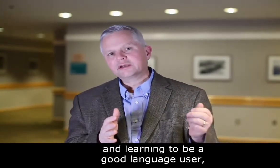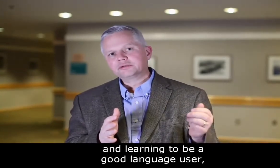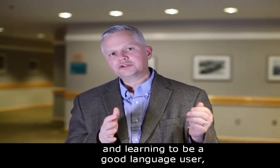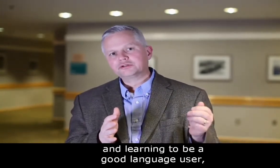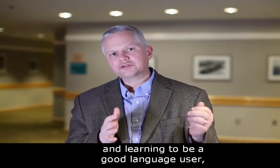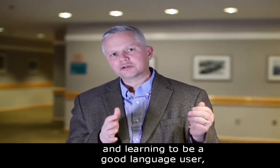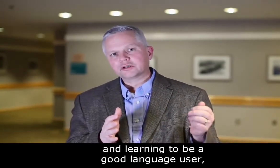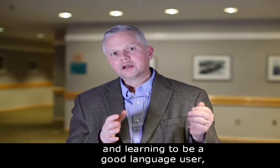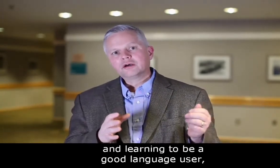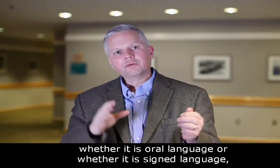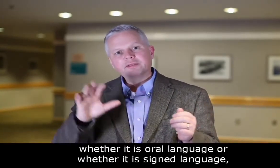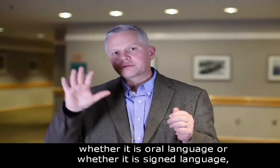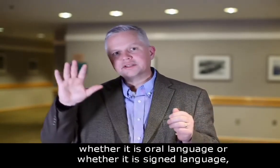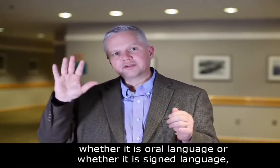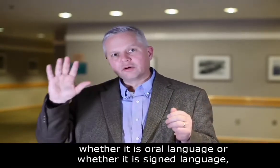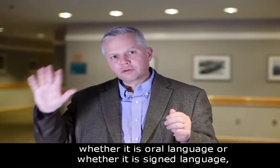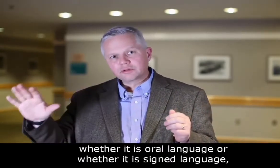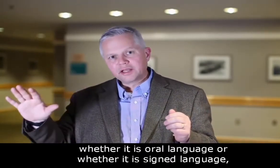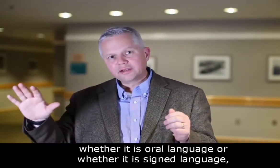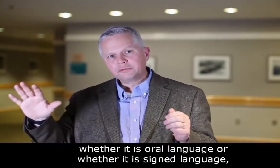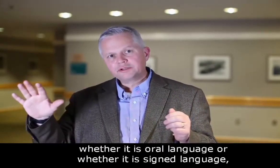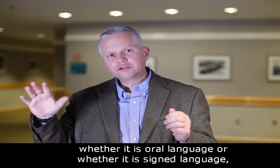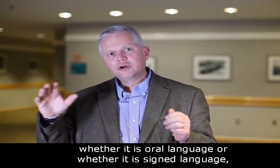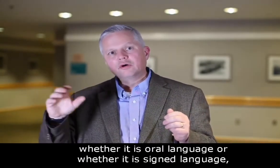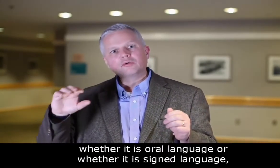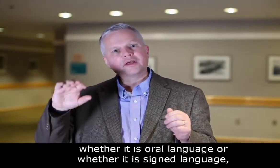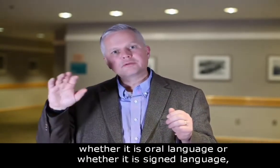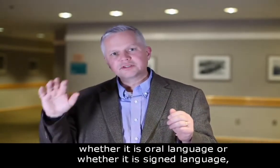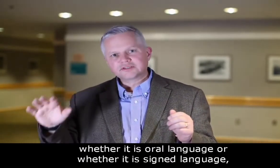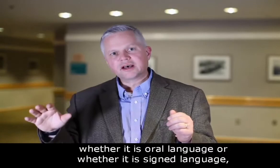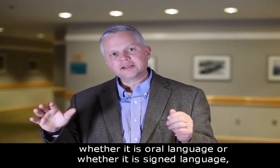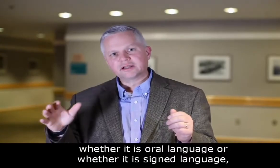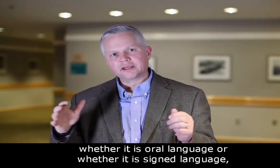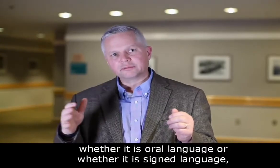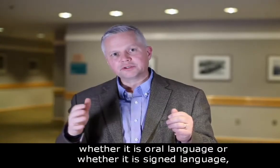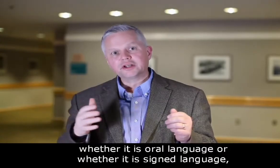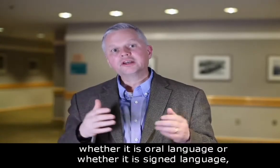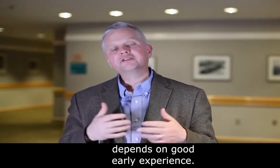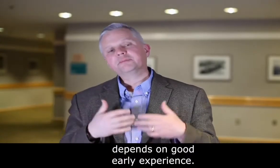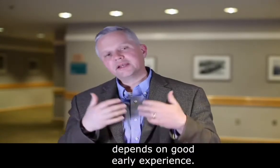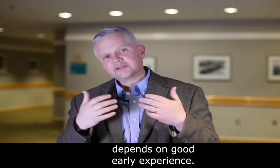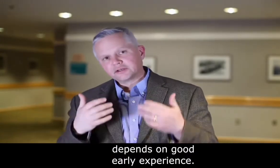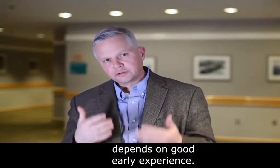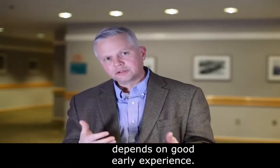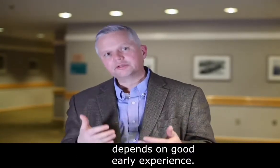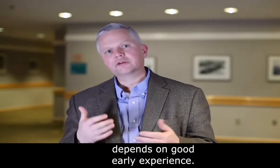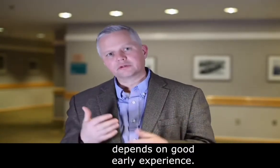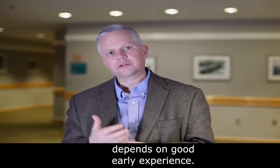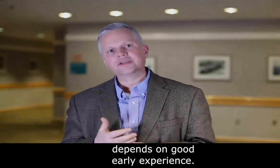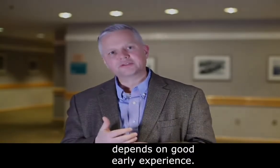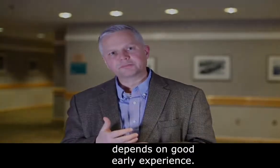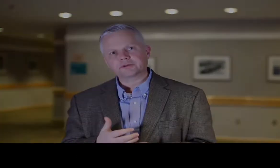language user, whether it's oral language or whether it's sign language, depends on good early experience.